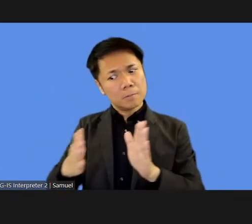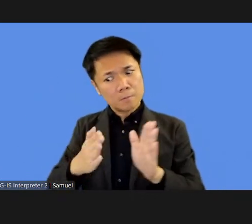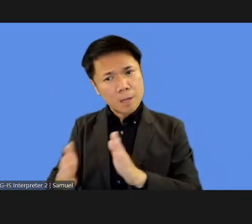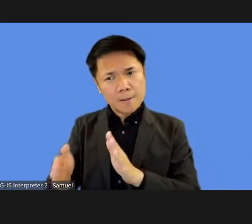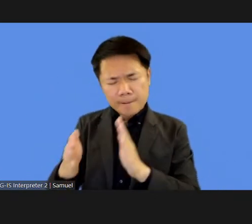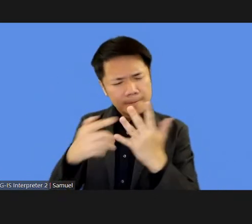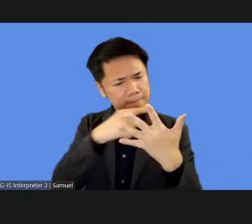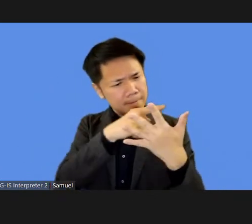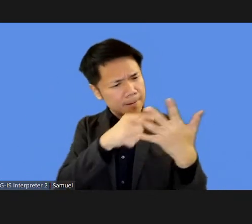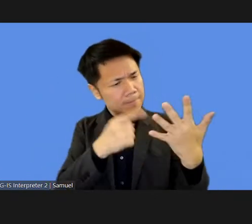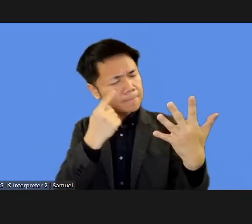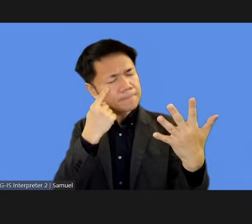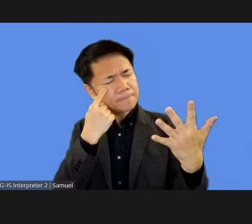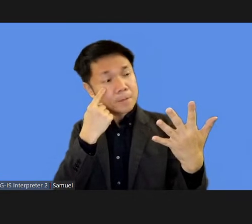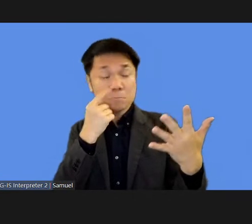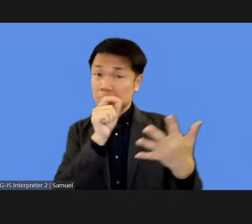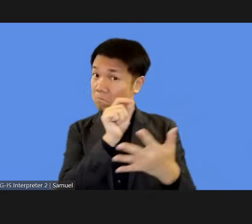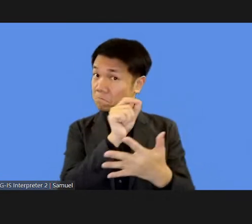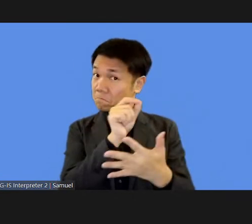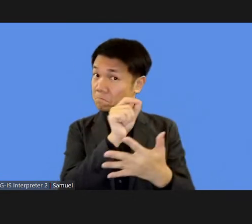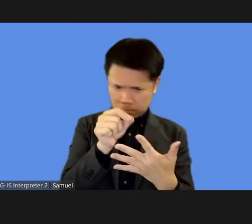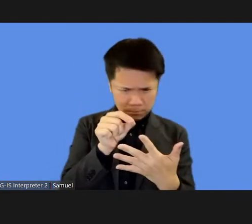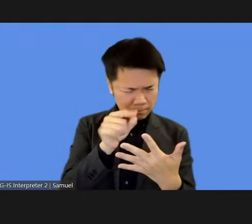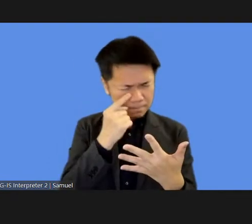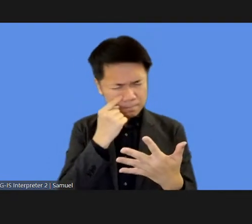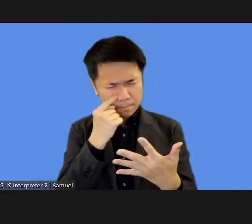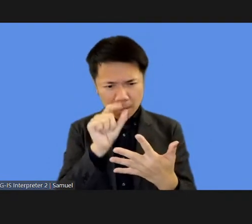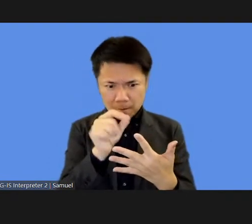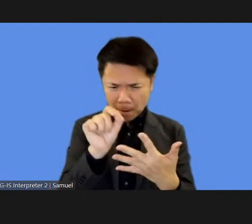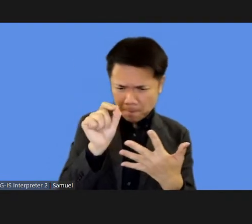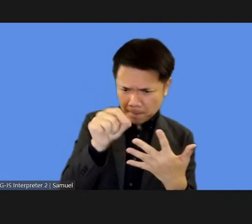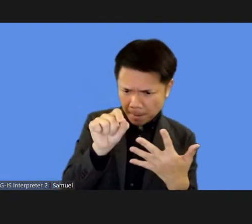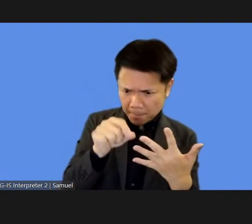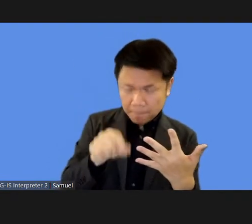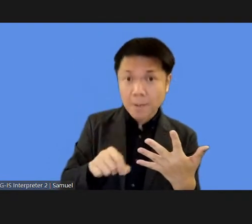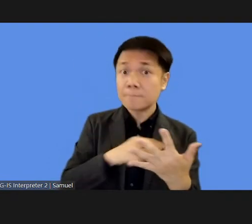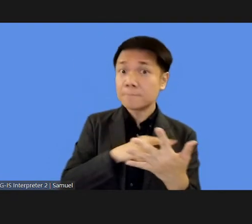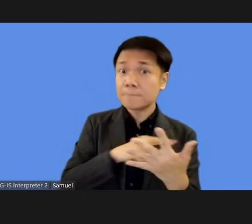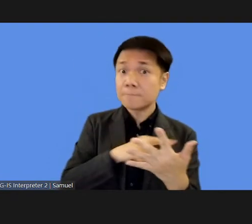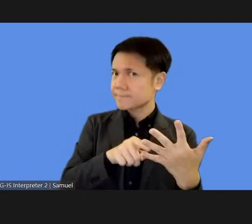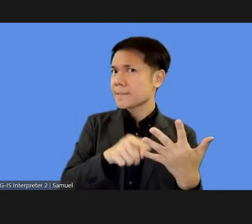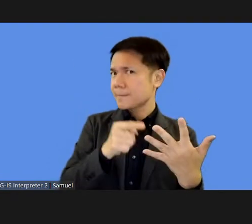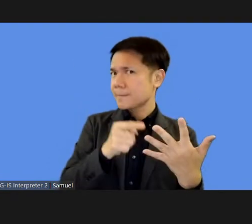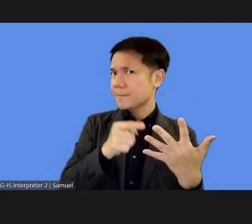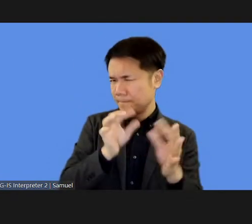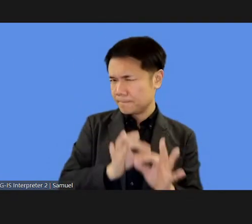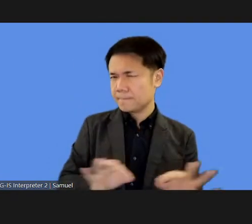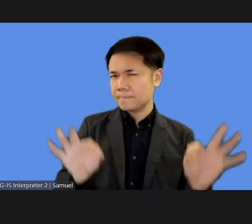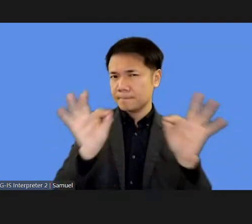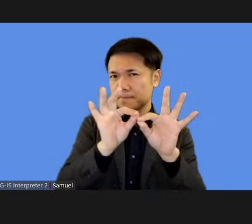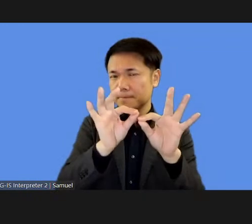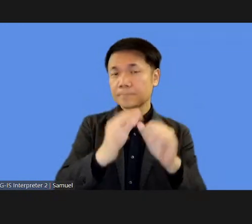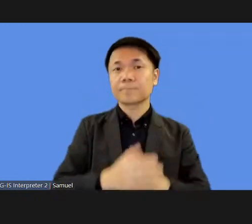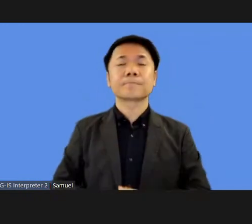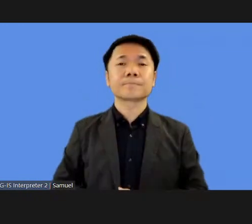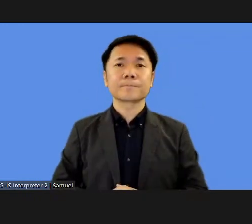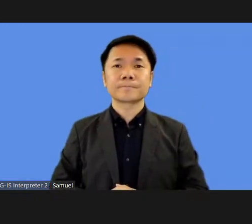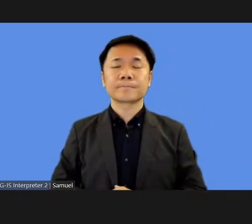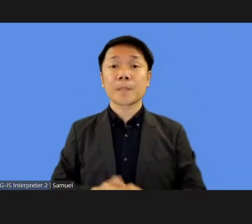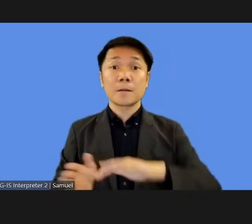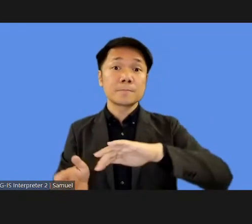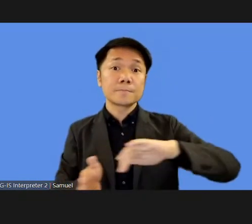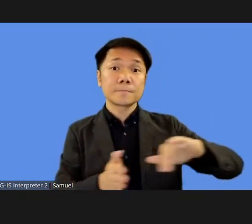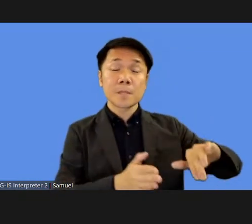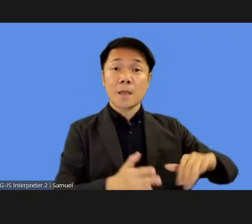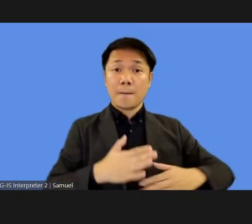this will help us move forward. Now, we also have a focal point, and in that focal